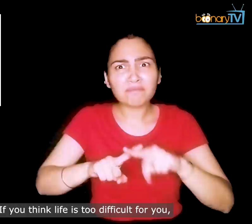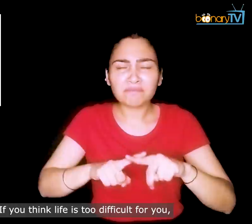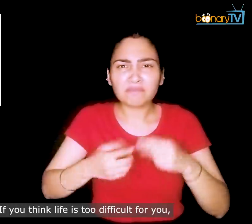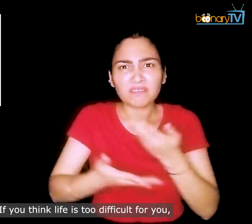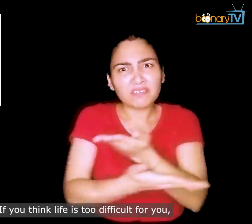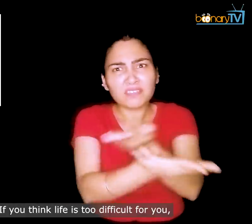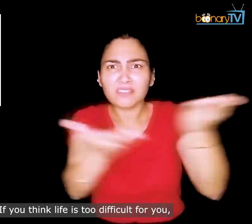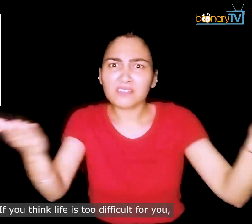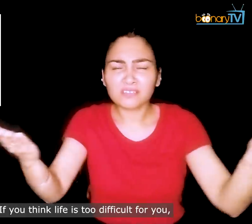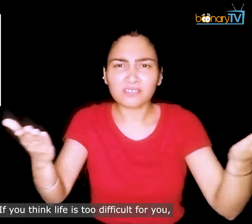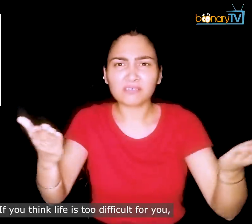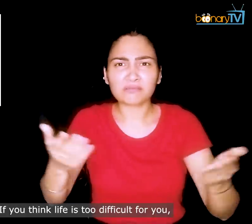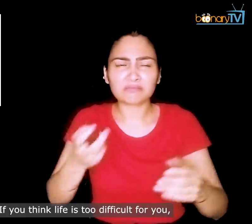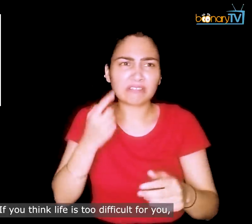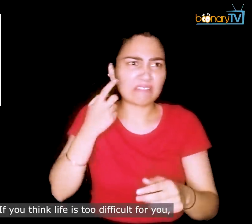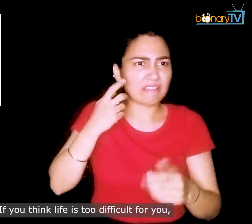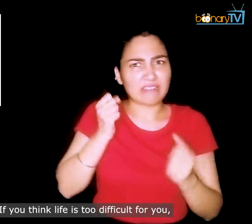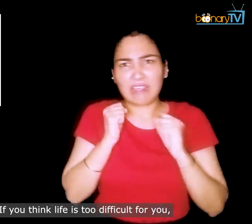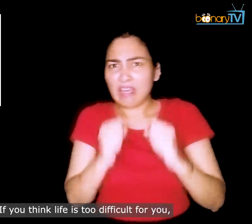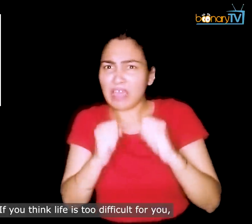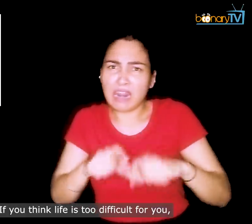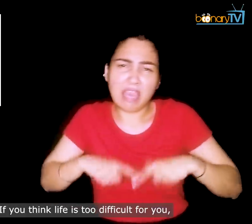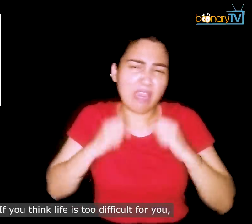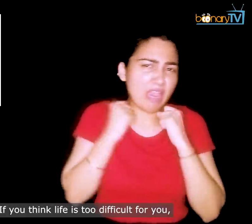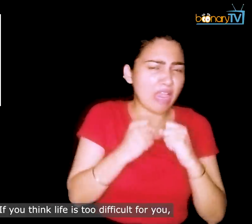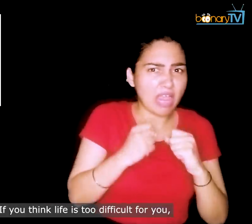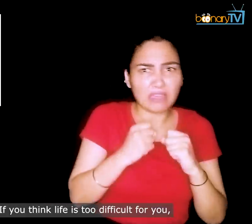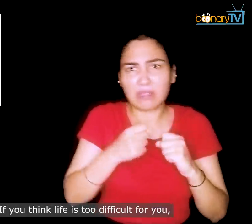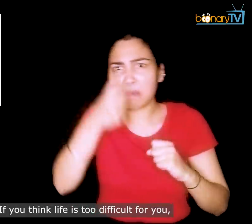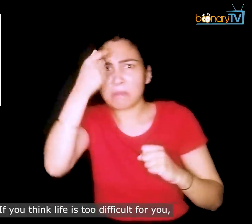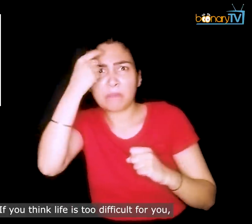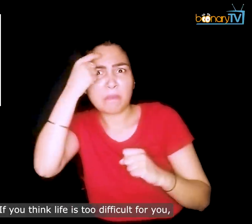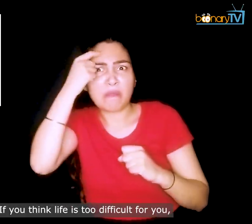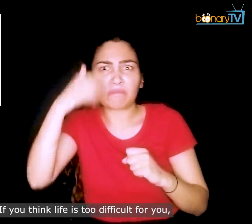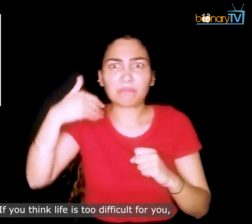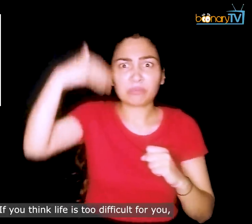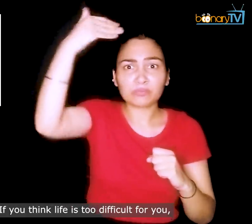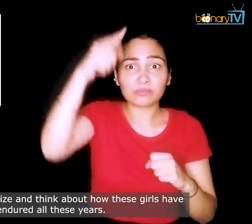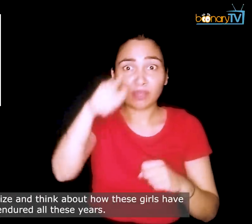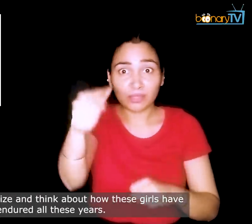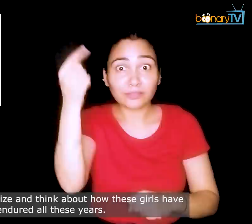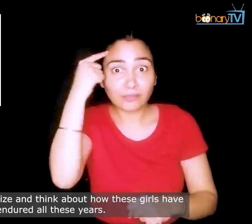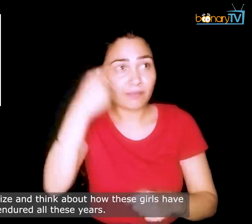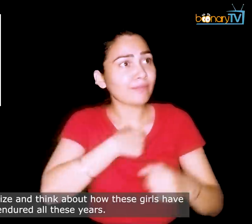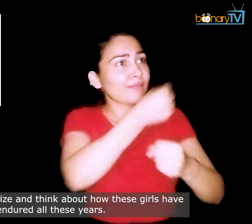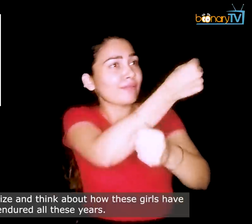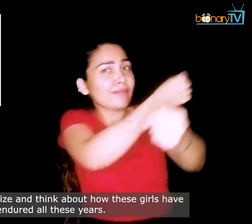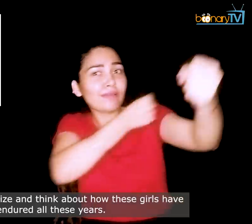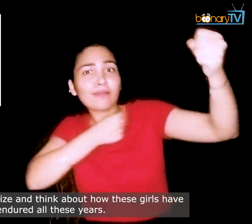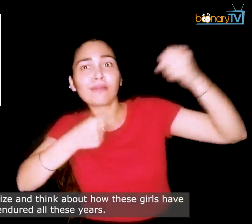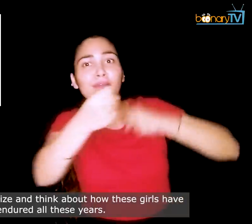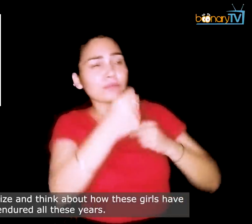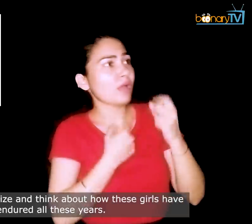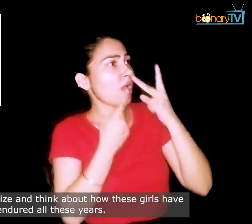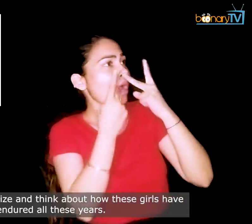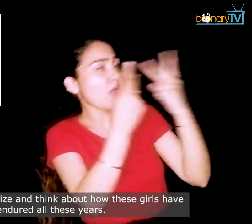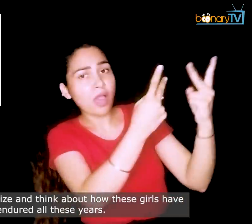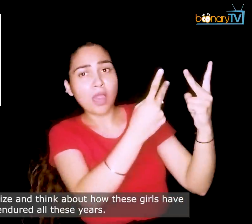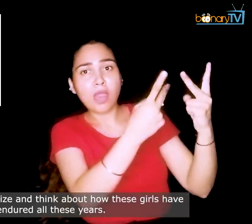If you think life is too difficult for you, then just empathize and think about